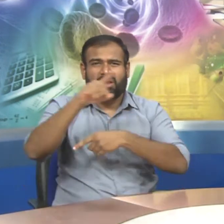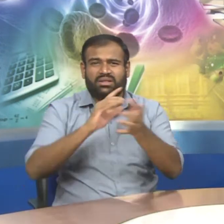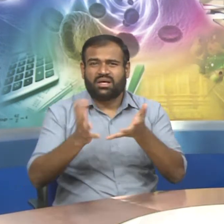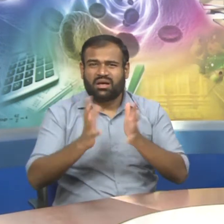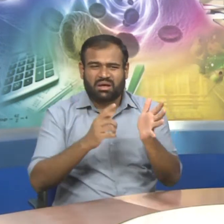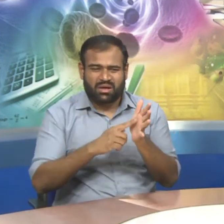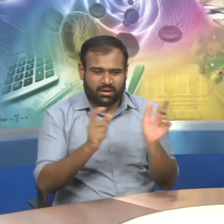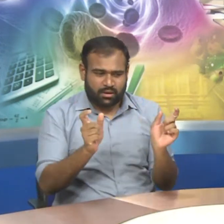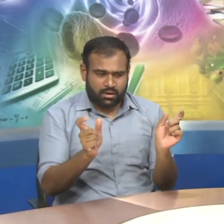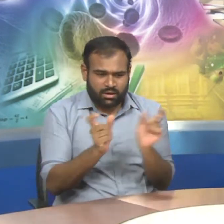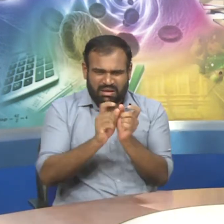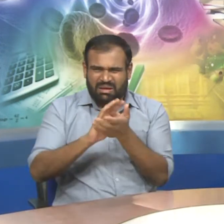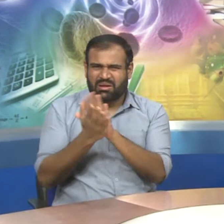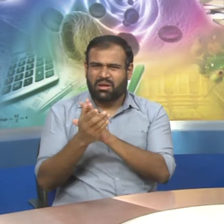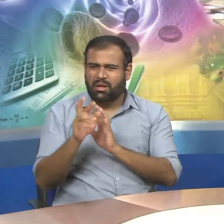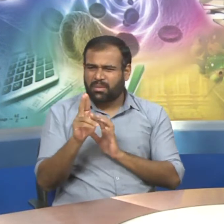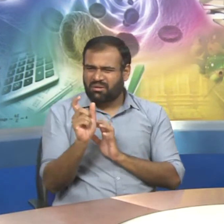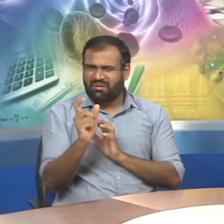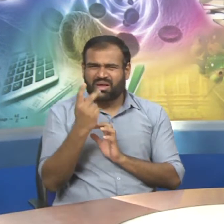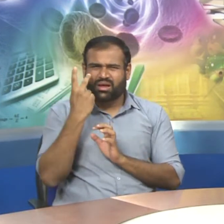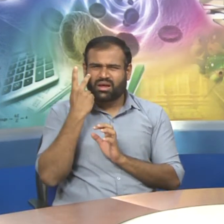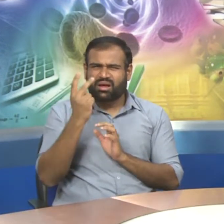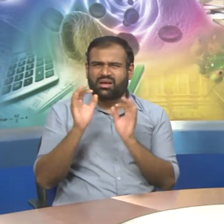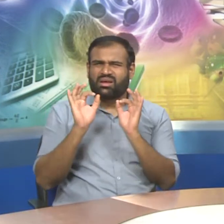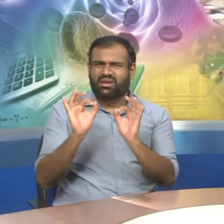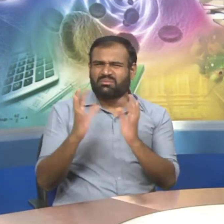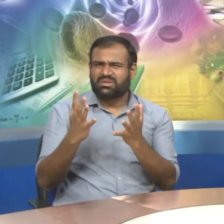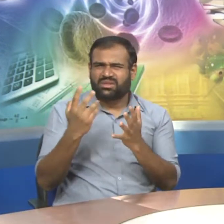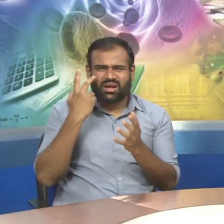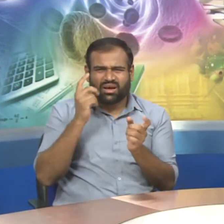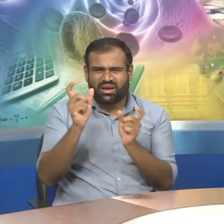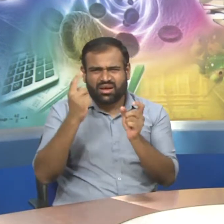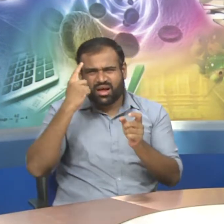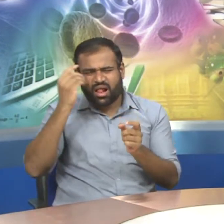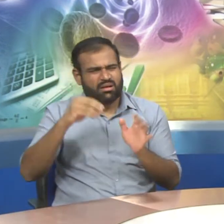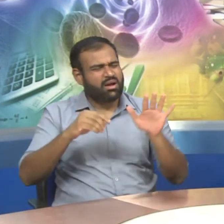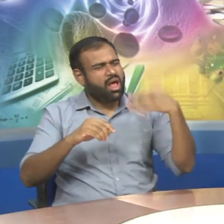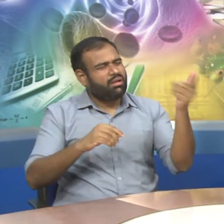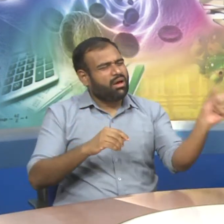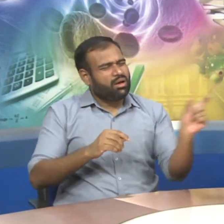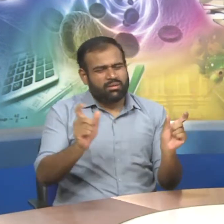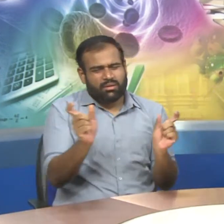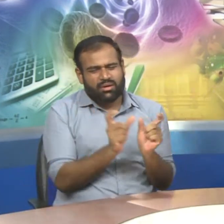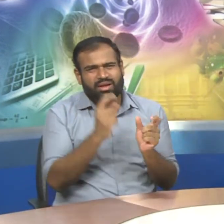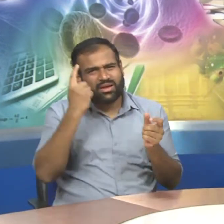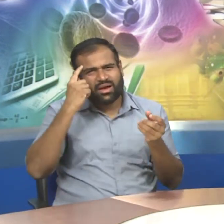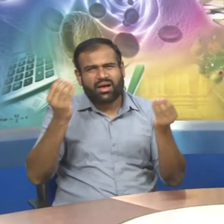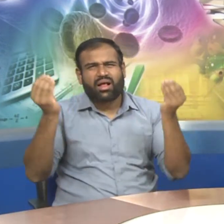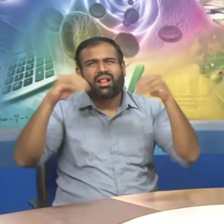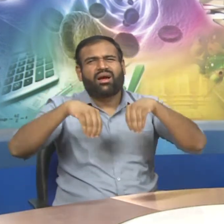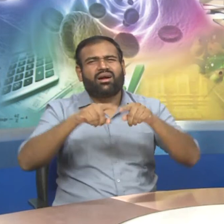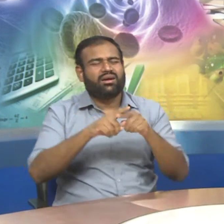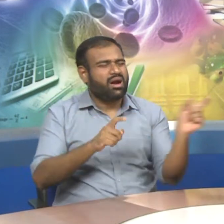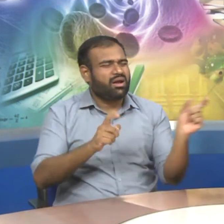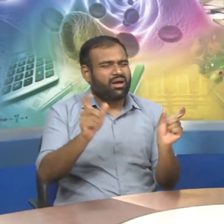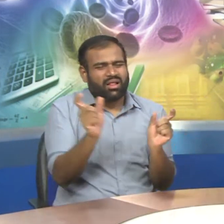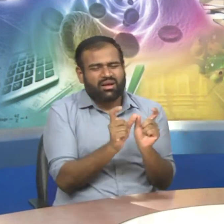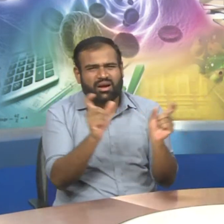And if the signs are not combined properly as per the ISL rules, then it will not make